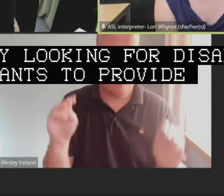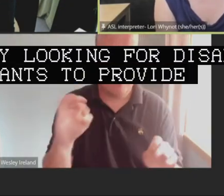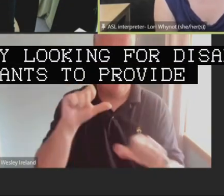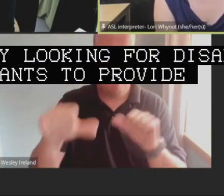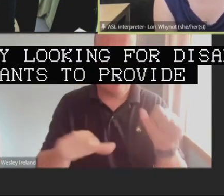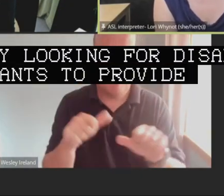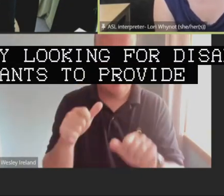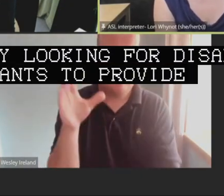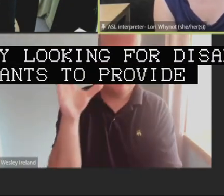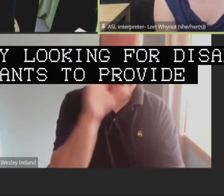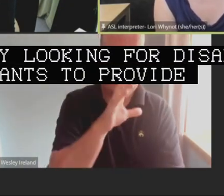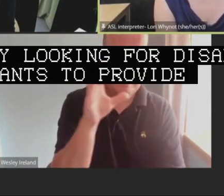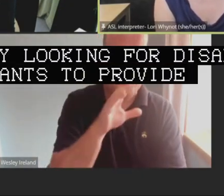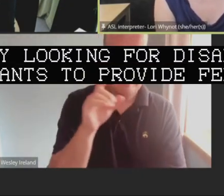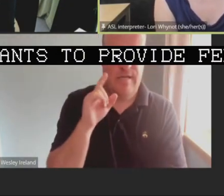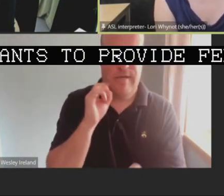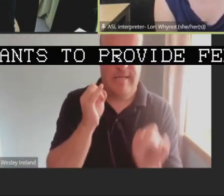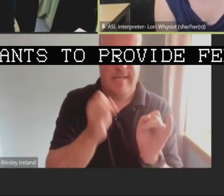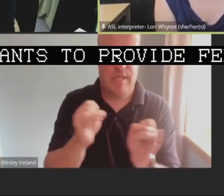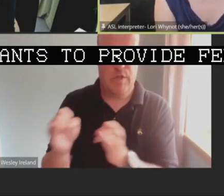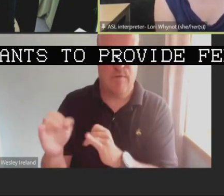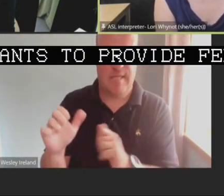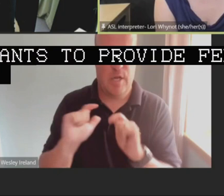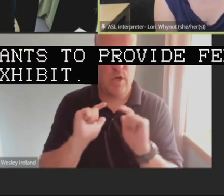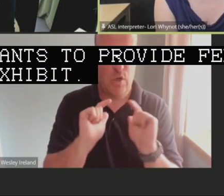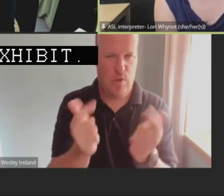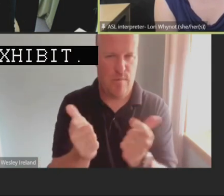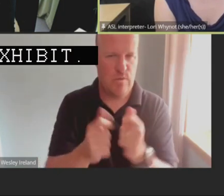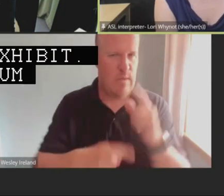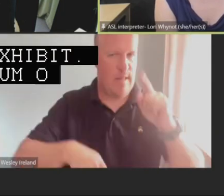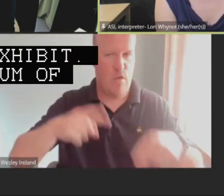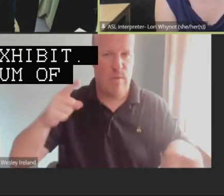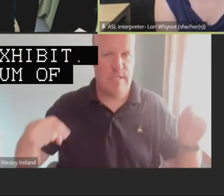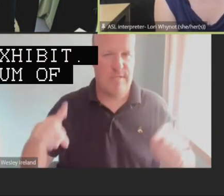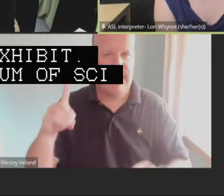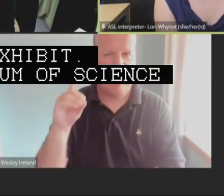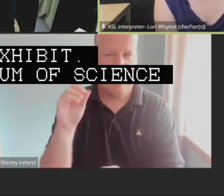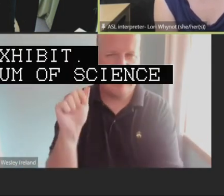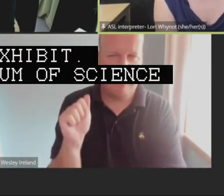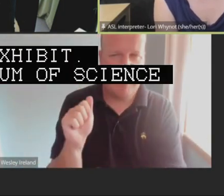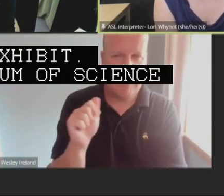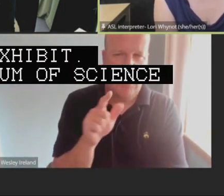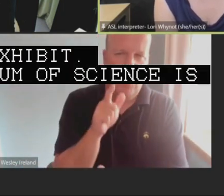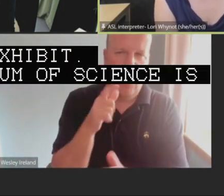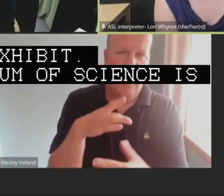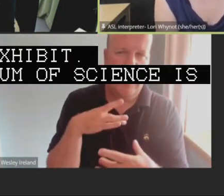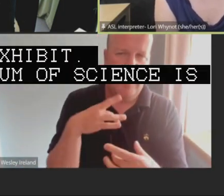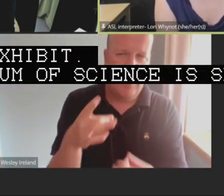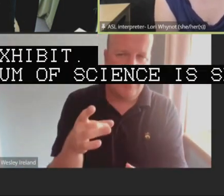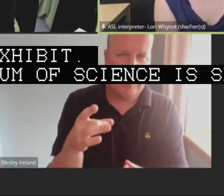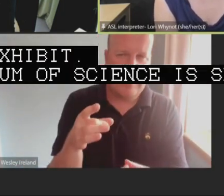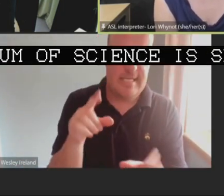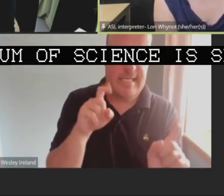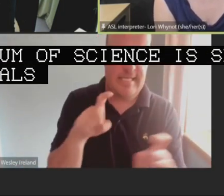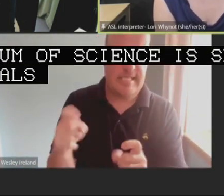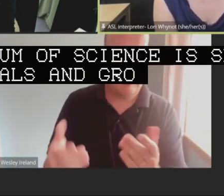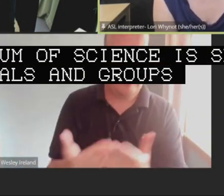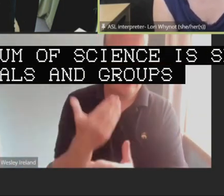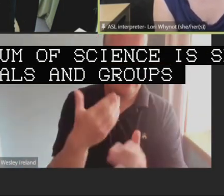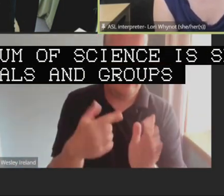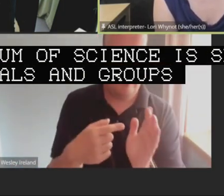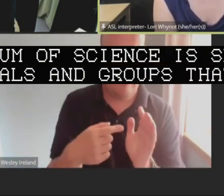exhibits. The Museum of Science is seeking individuals and groups that have a range of